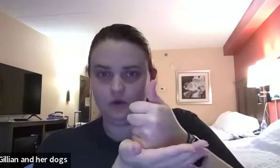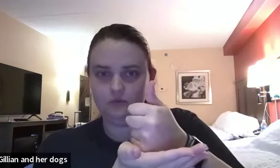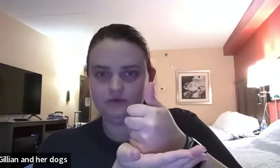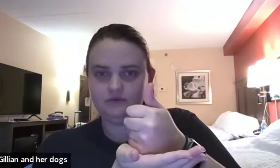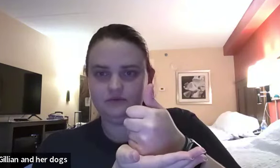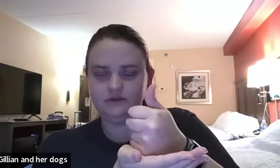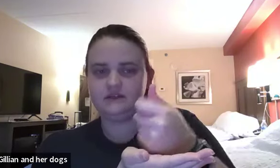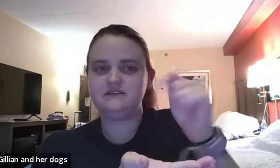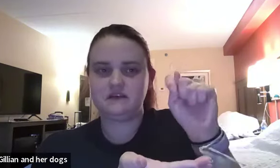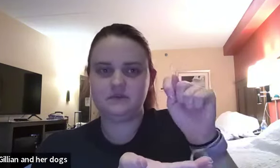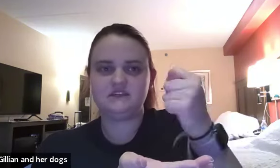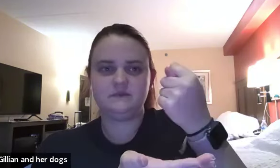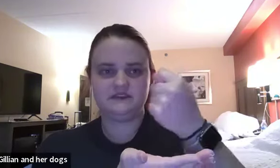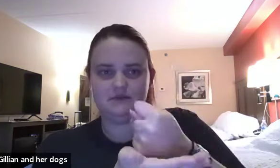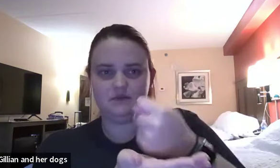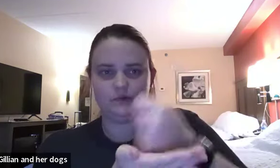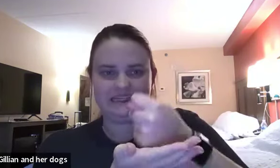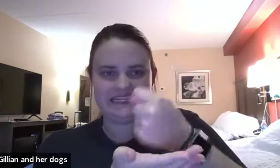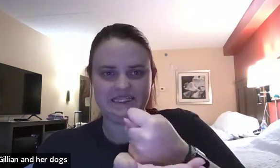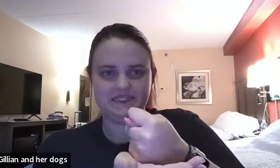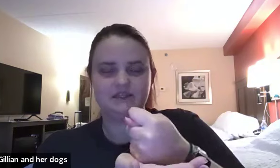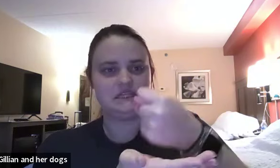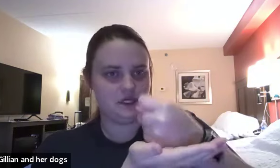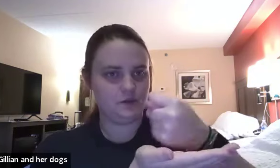help. Therapy is gonna be the same thing, but with a T, therapy.